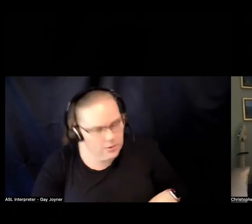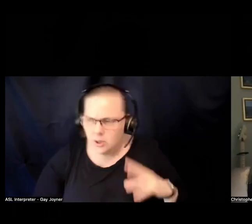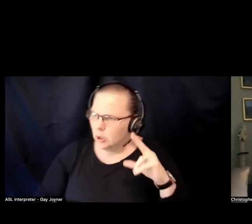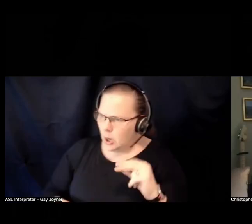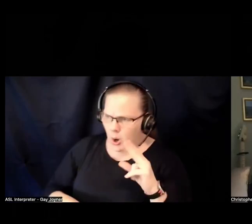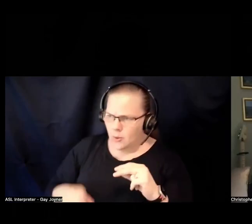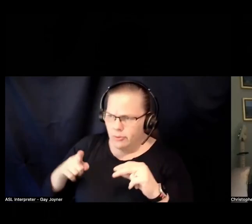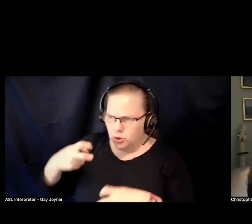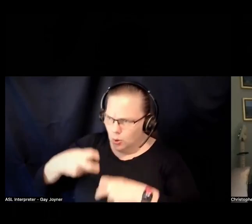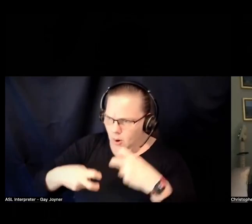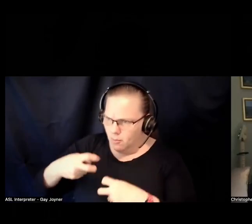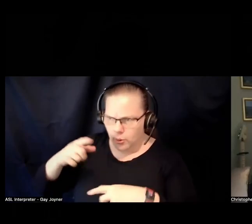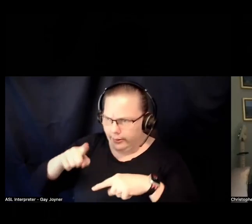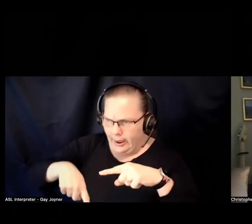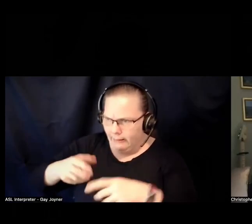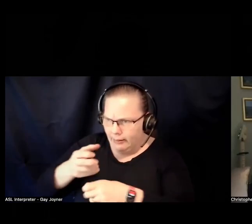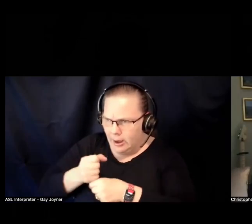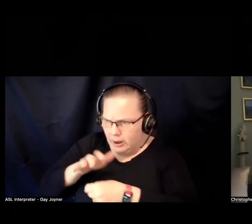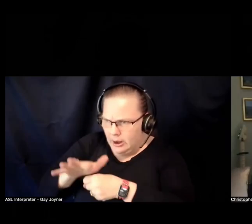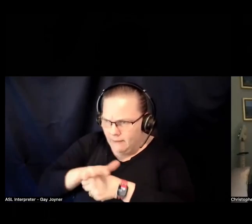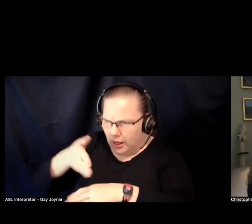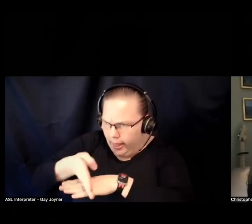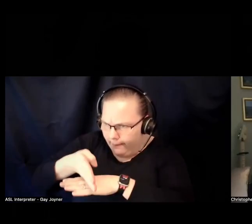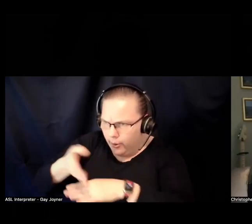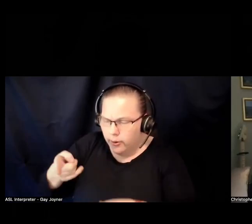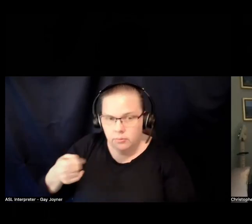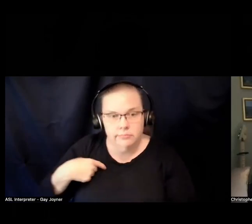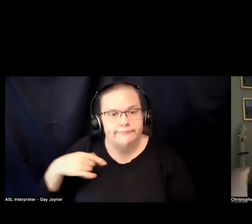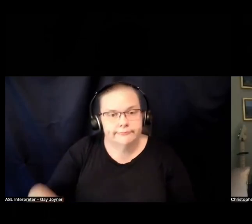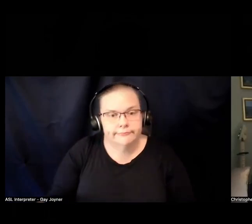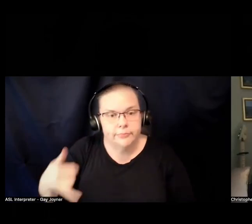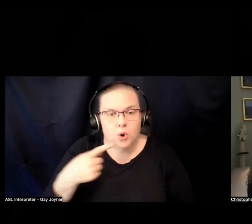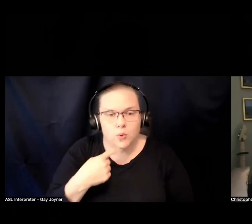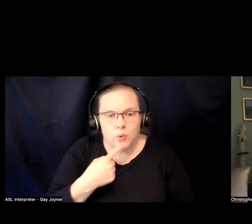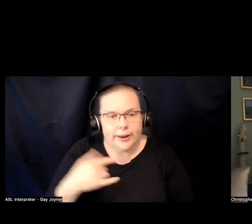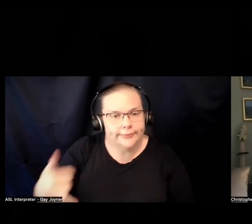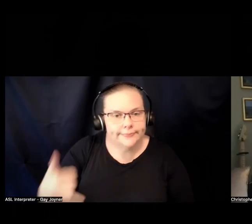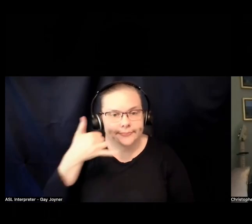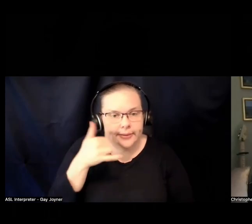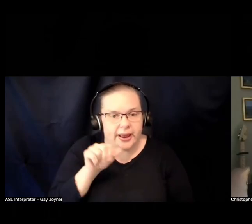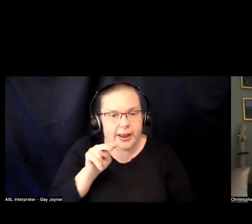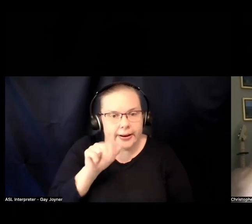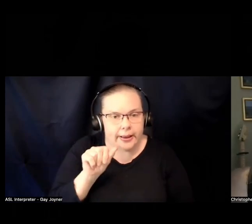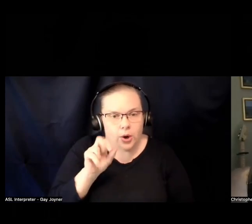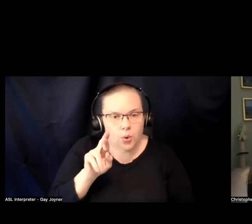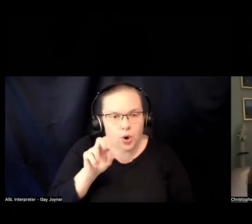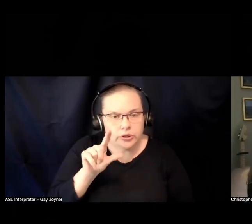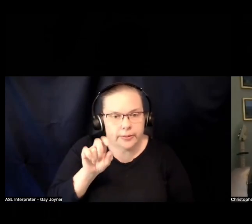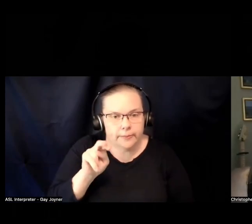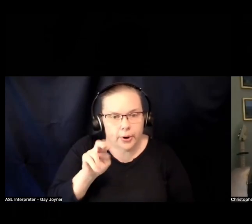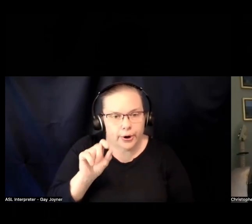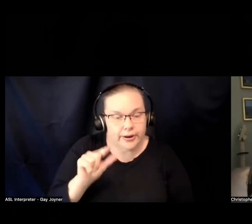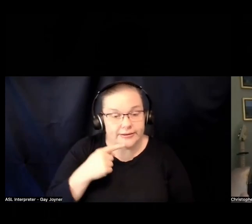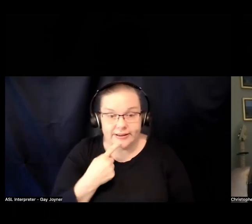there's a problem. We can't get enough lumber. Anna grabbed the red phone. Anna Rosenberg here. Is he there?